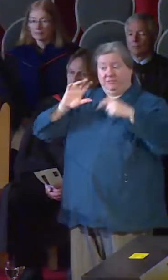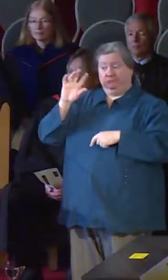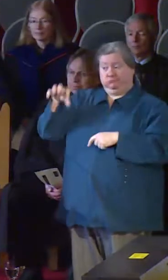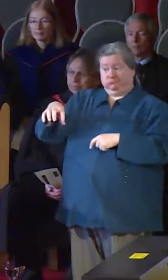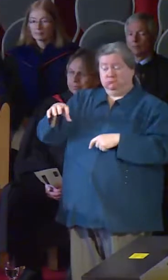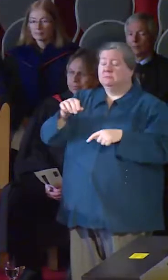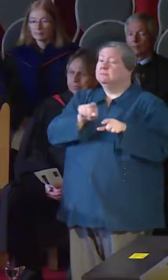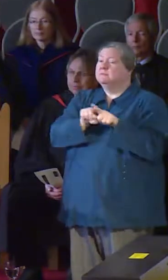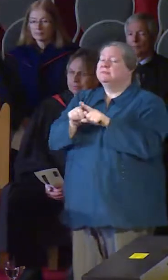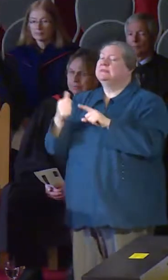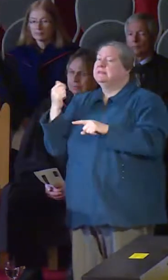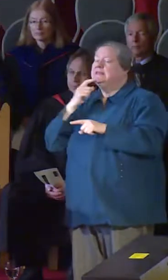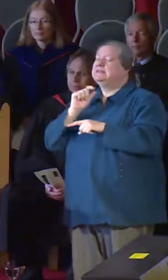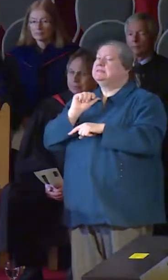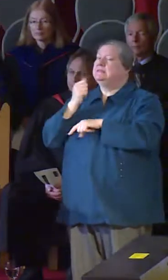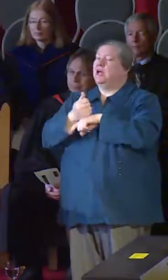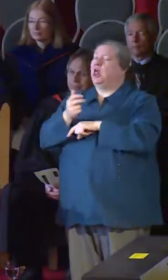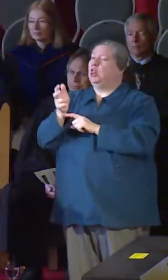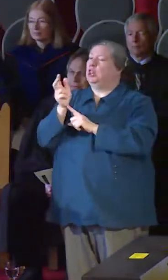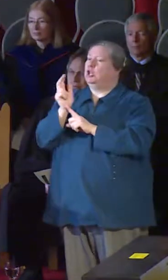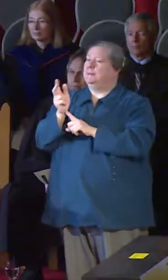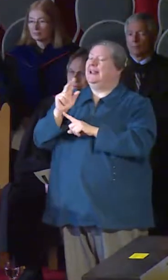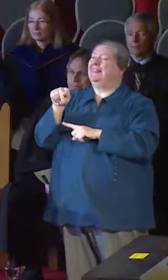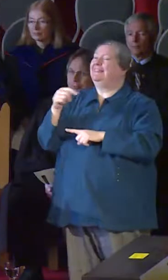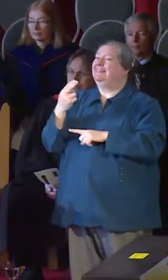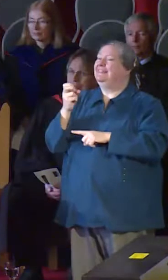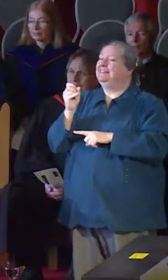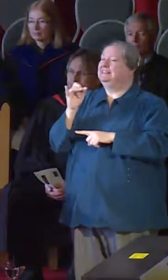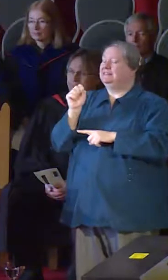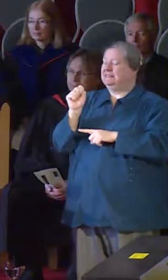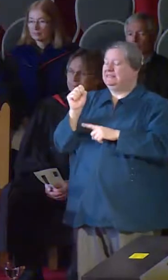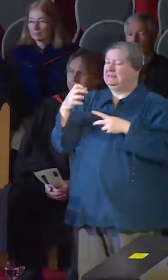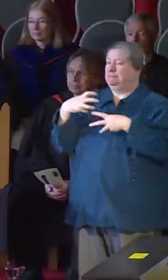as the 3-minute thesis presentation to help graduate students summarize their research.